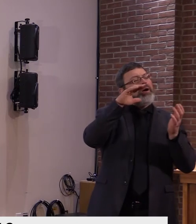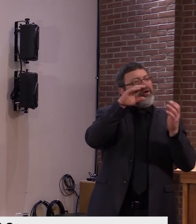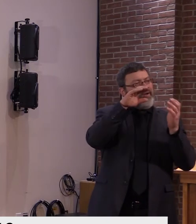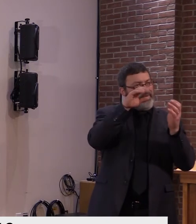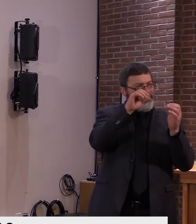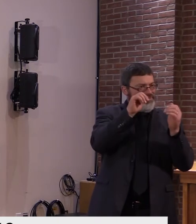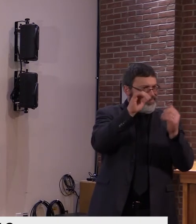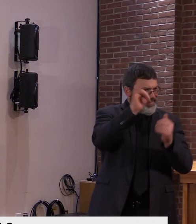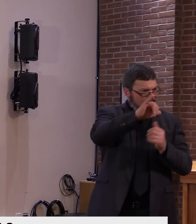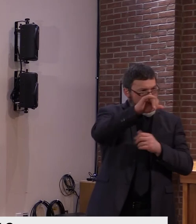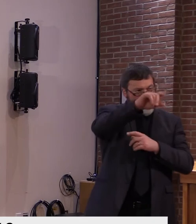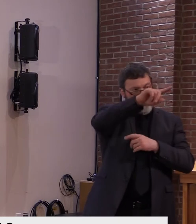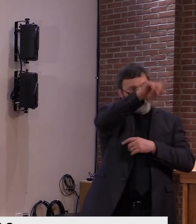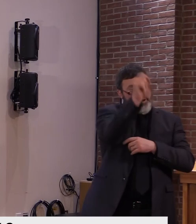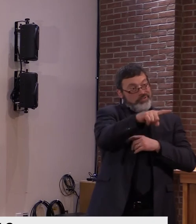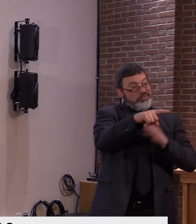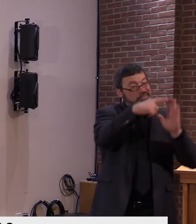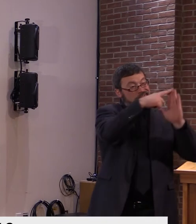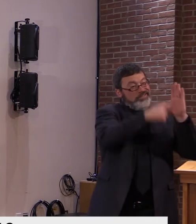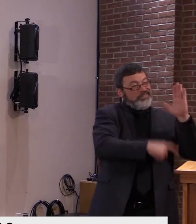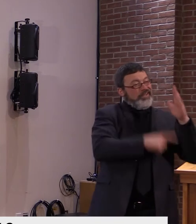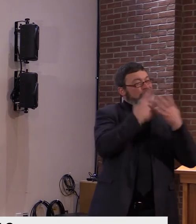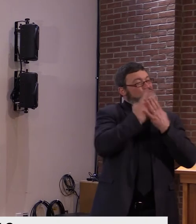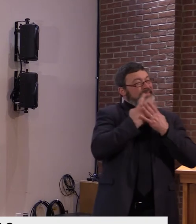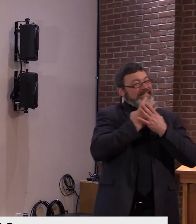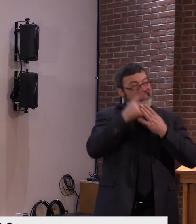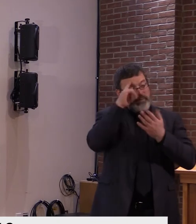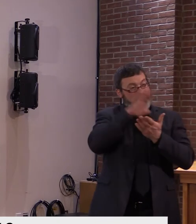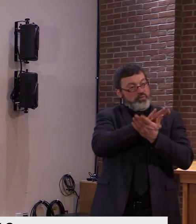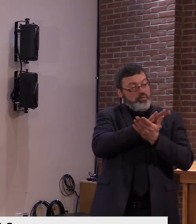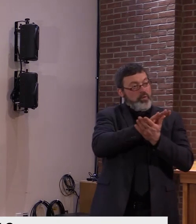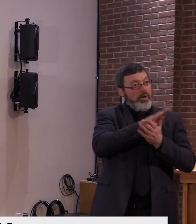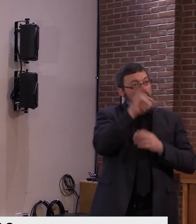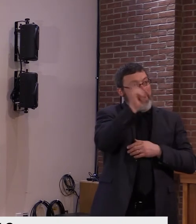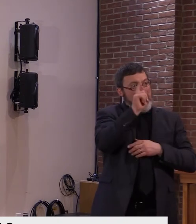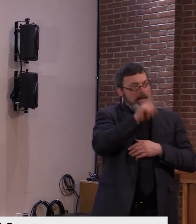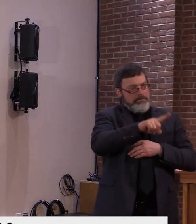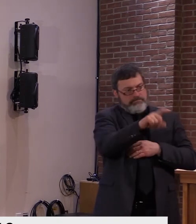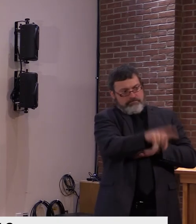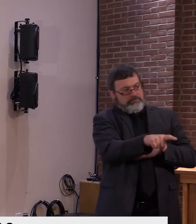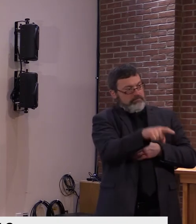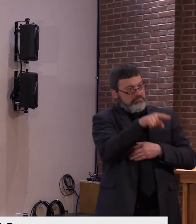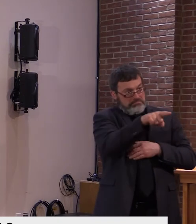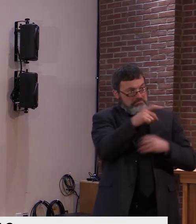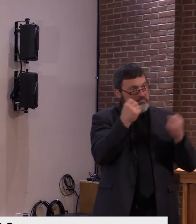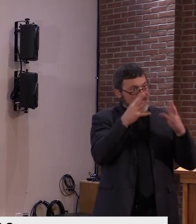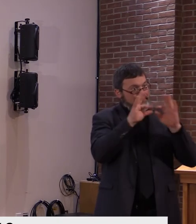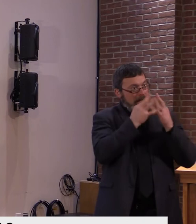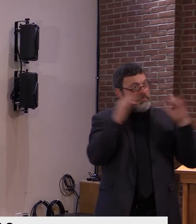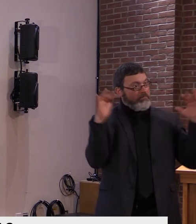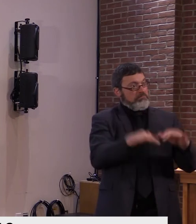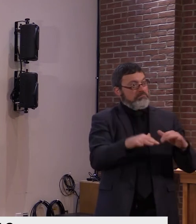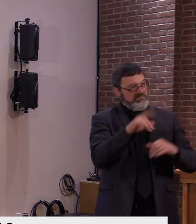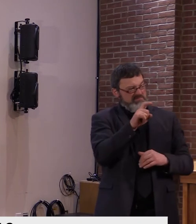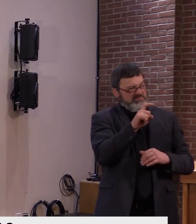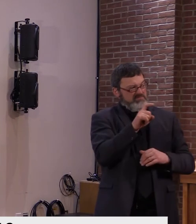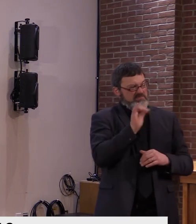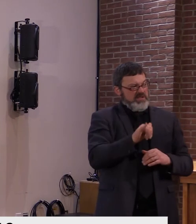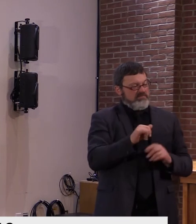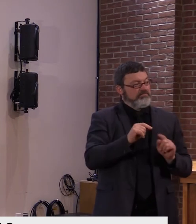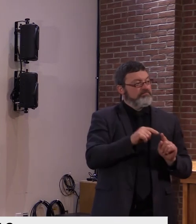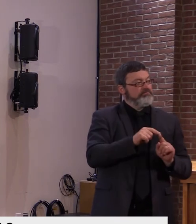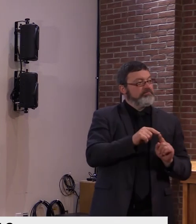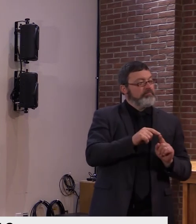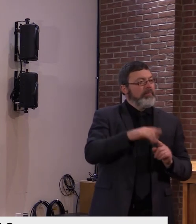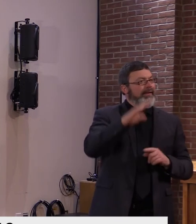yes and the student is expected to quarantine, that those days of quarantine would be considered an